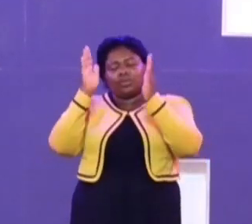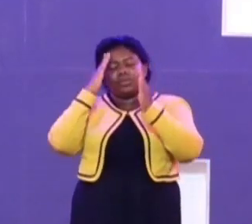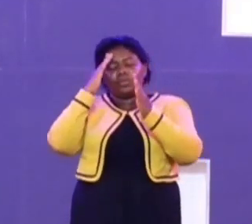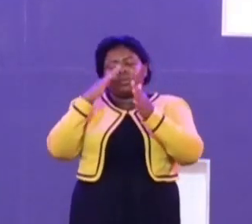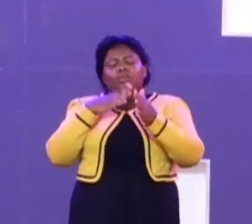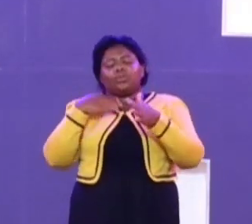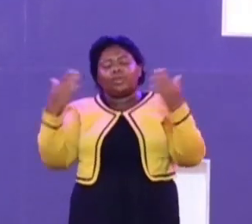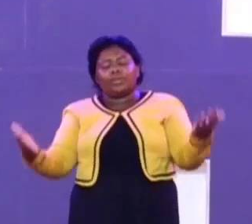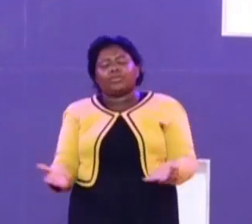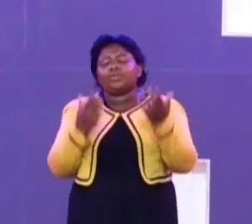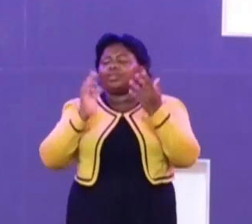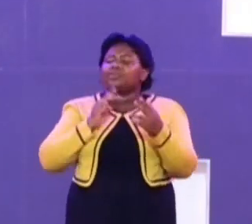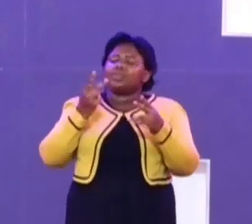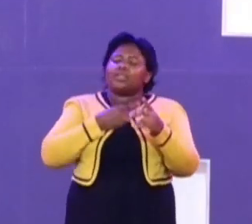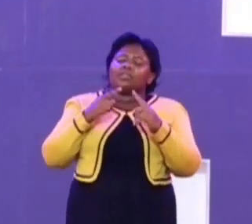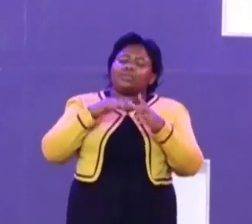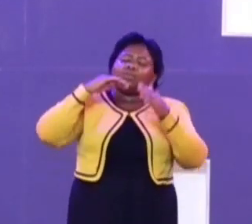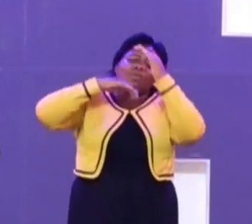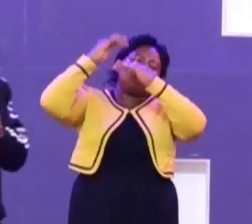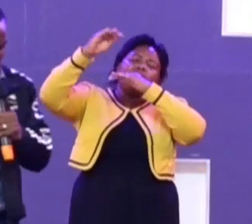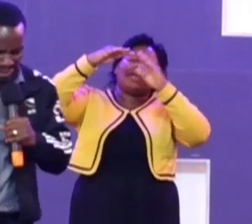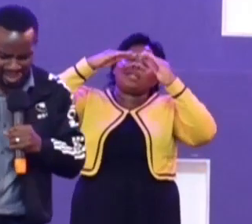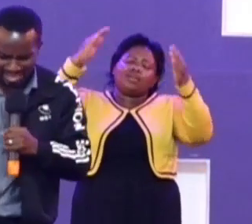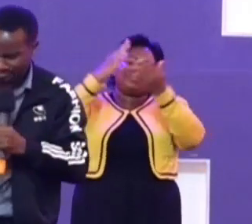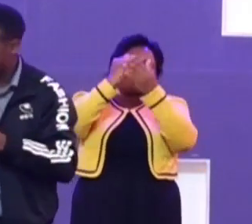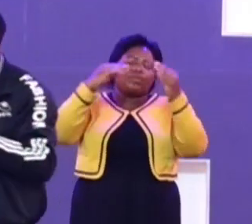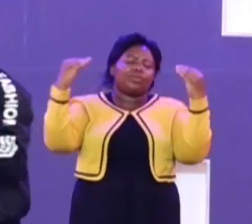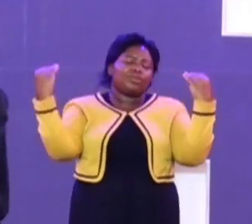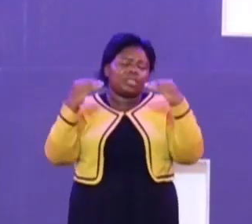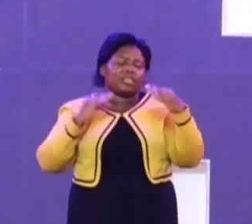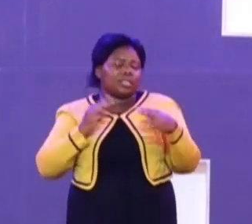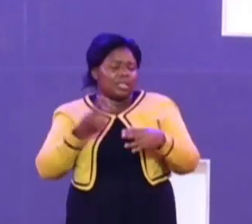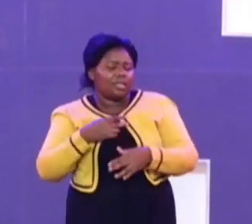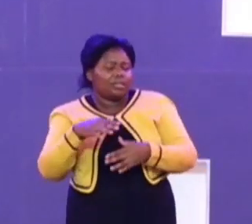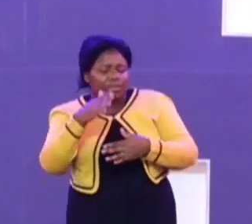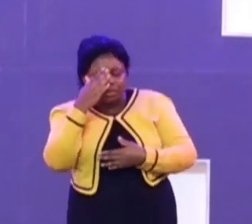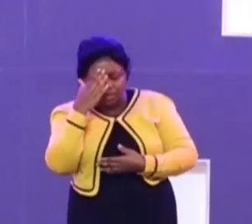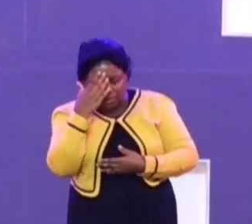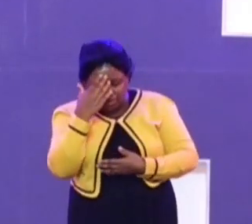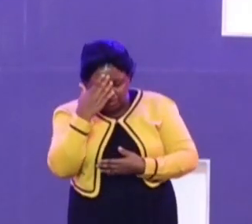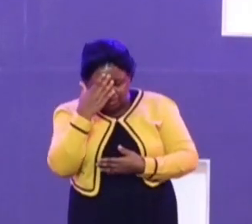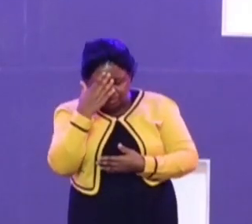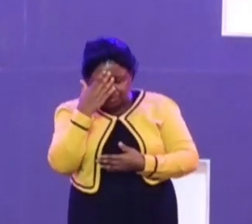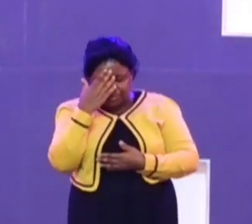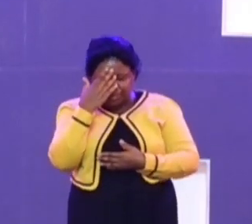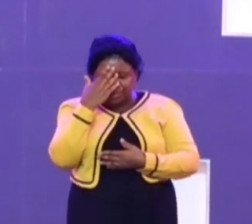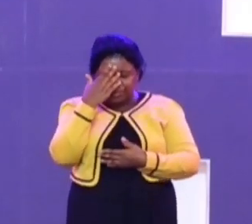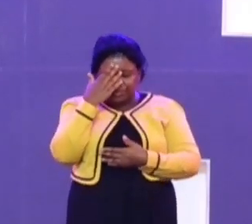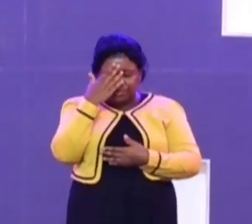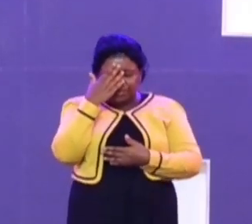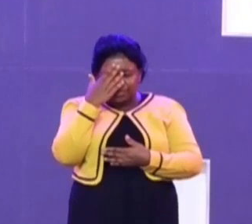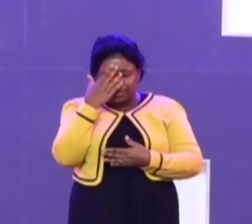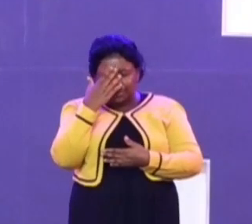because you are teaching us humility. Mukama tumanyo yagala kutwambusa kubango tusomesa obwetowaze. And when you look into our hearts, we